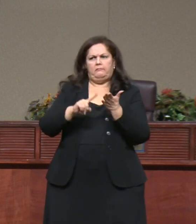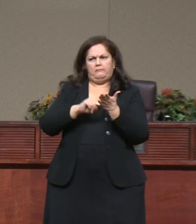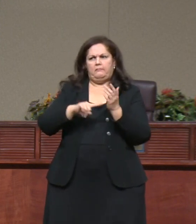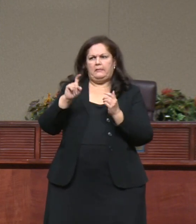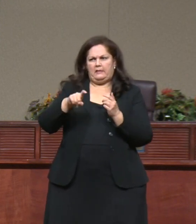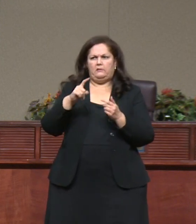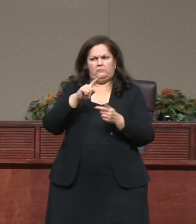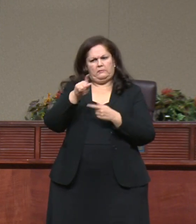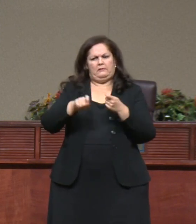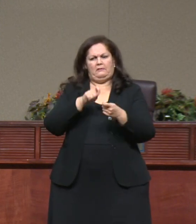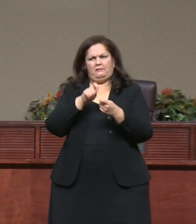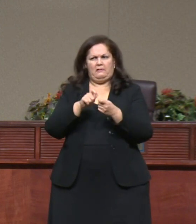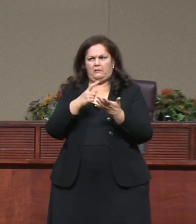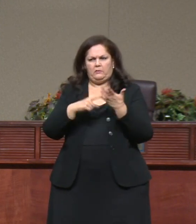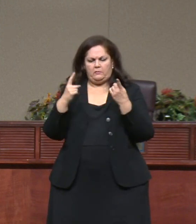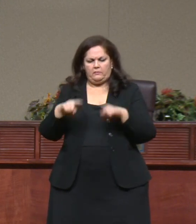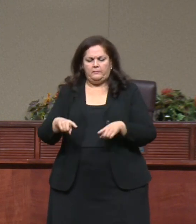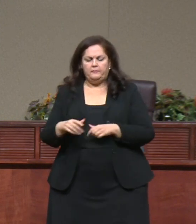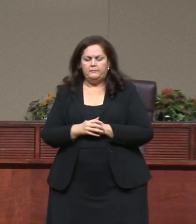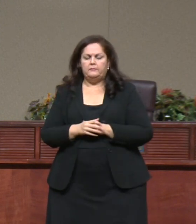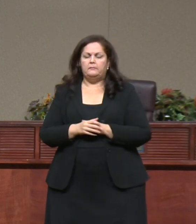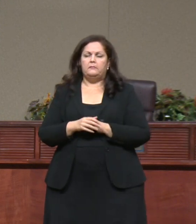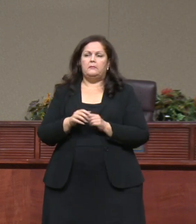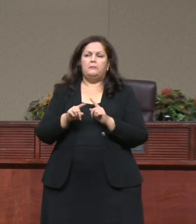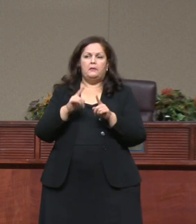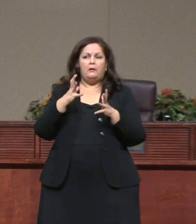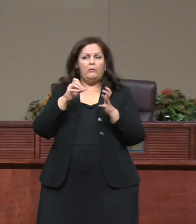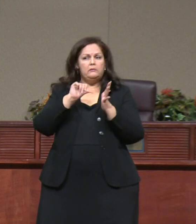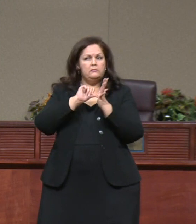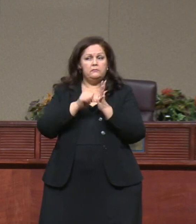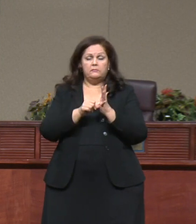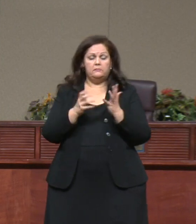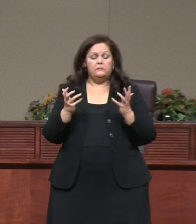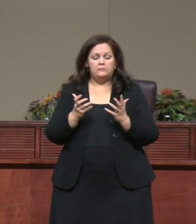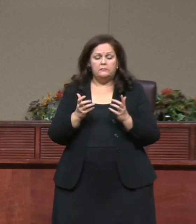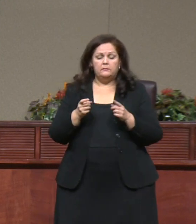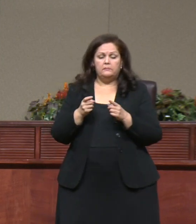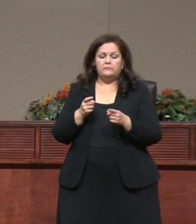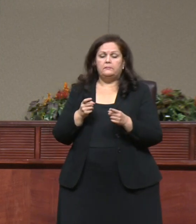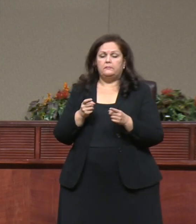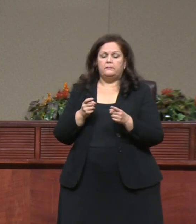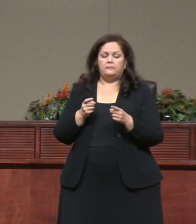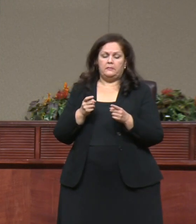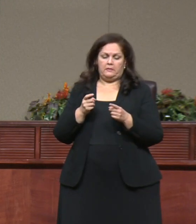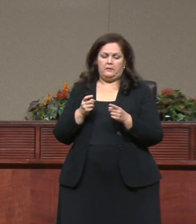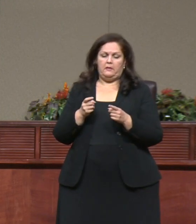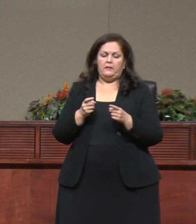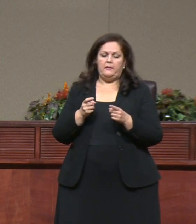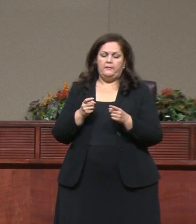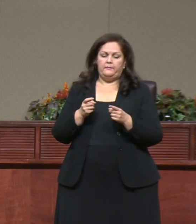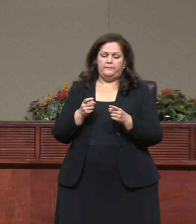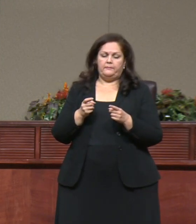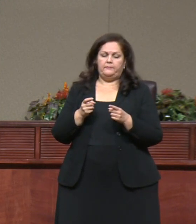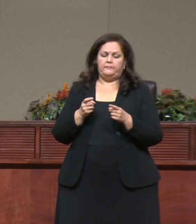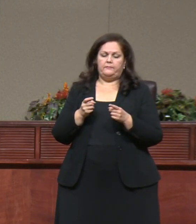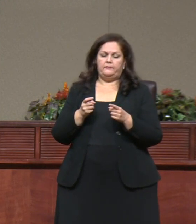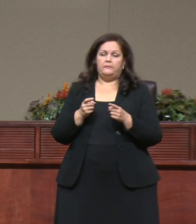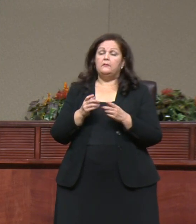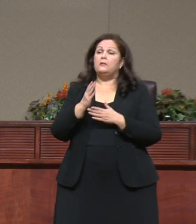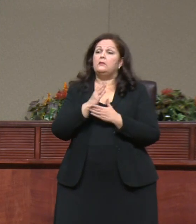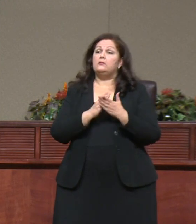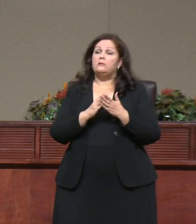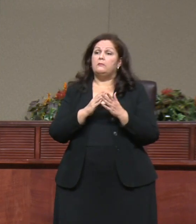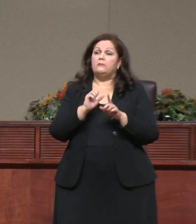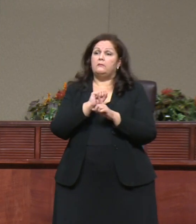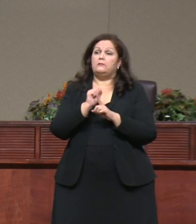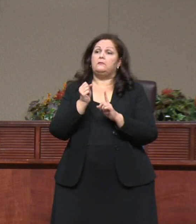what is happening and where it's happening. But I want to make emphasis on one thing, is that some of the